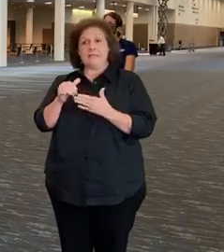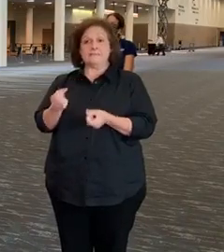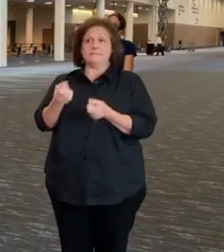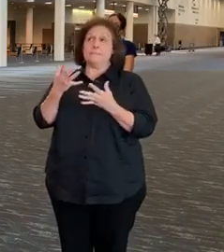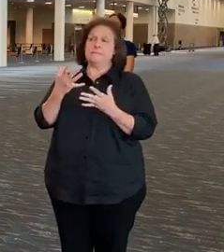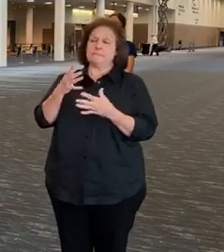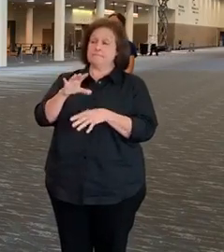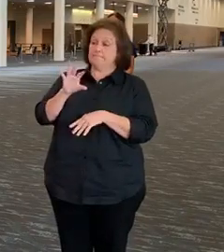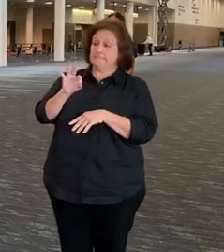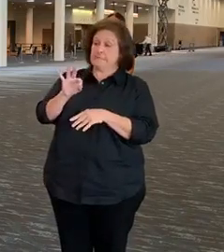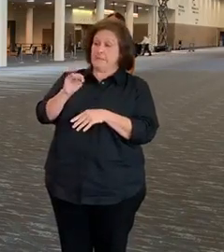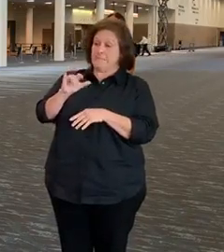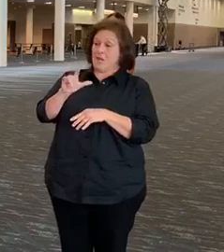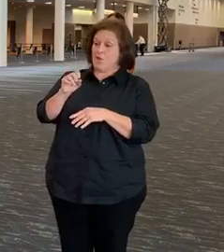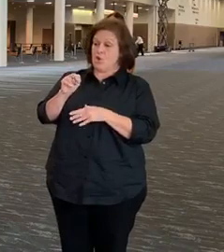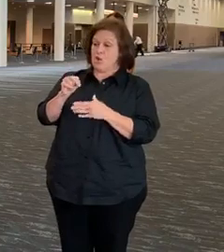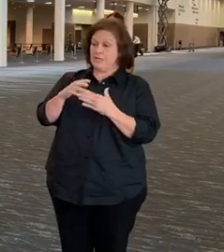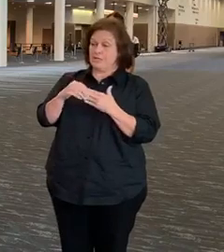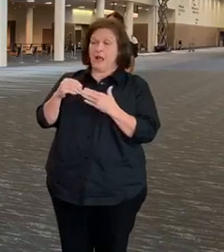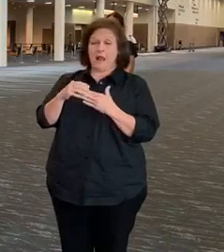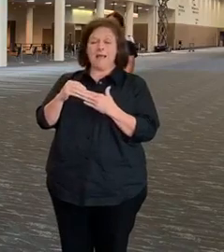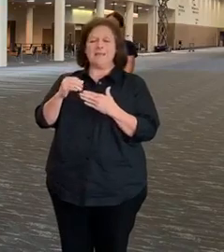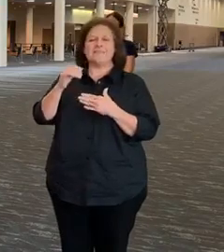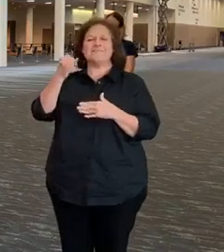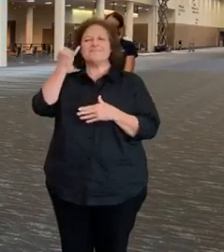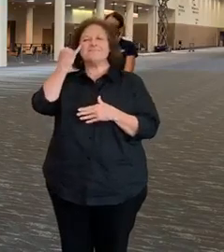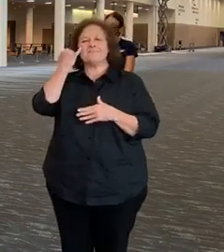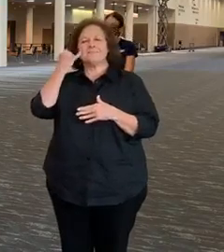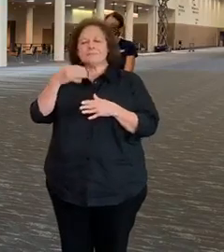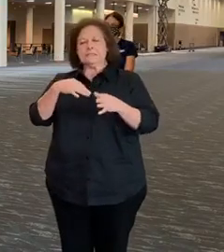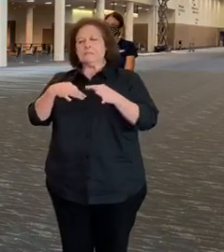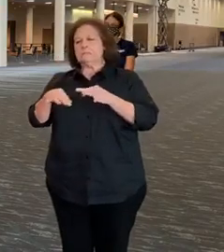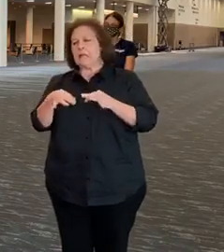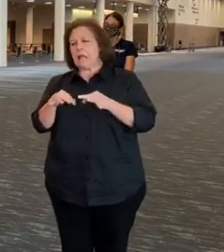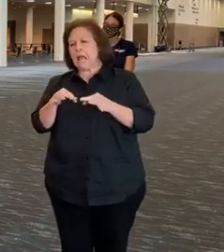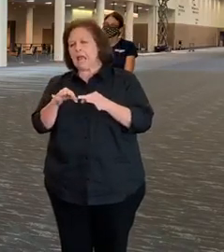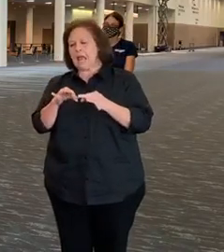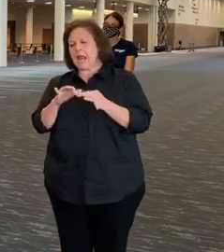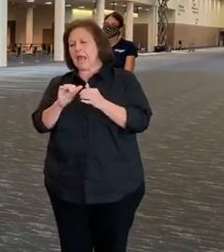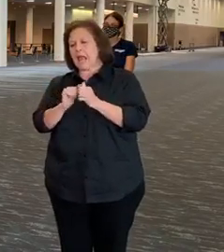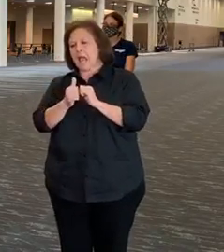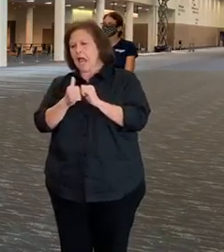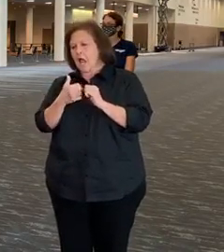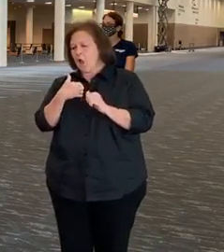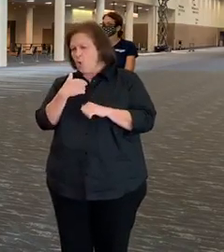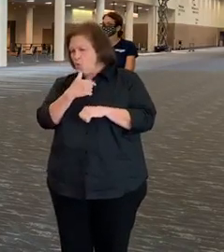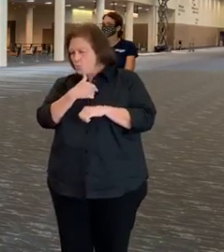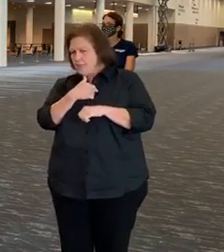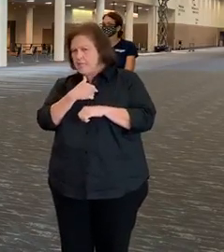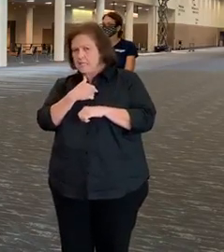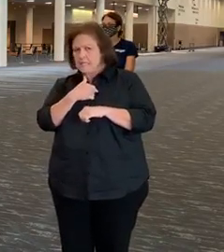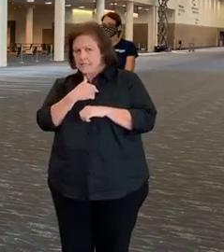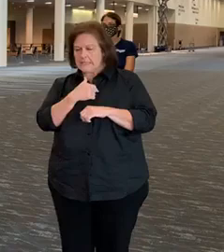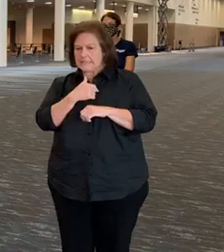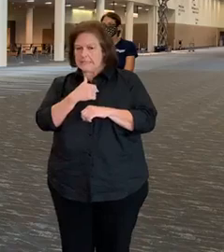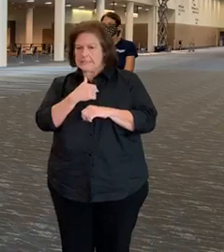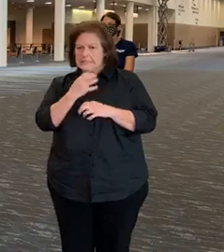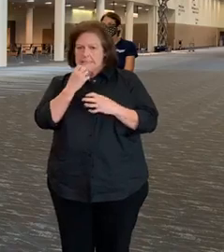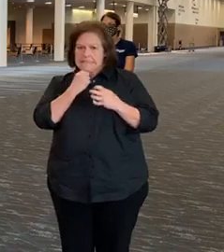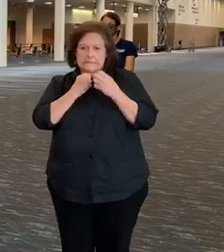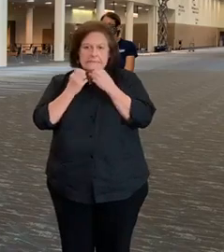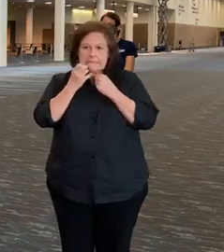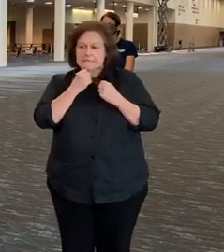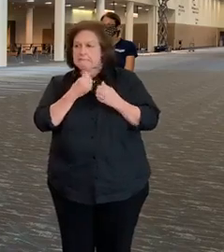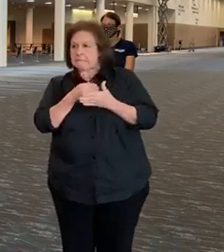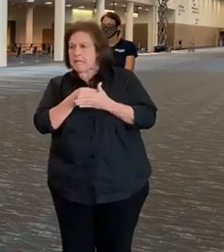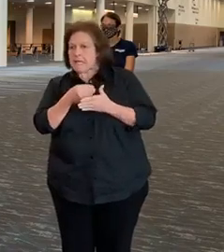of $9 million, to give you just a sense of how we are not only stretched, we're prepared,